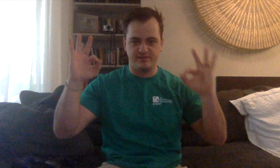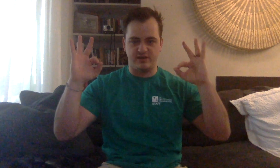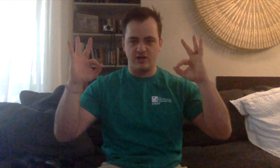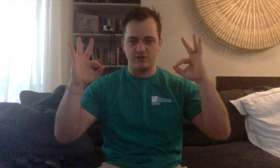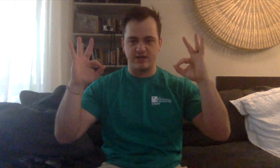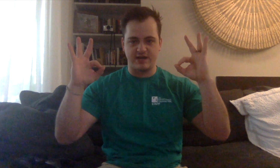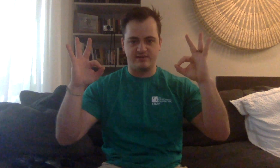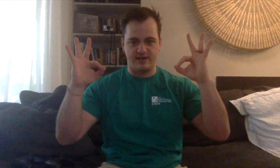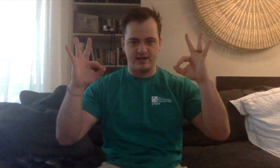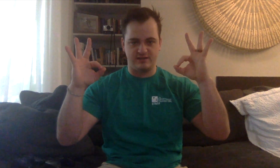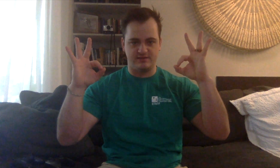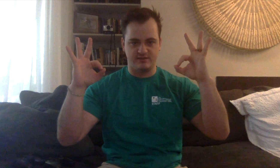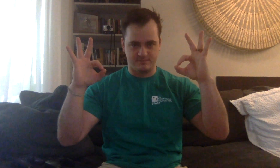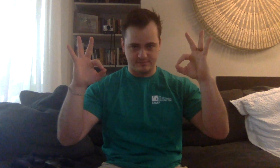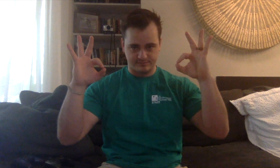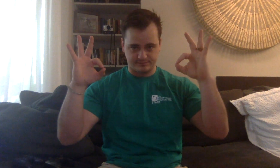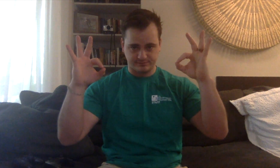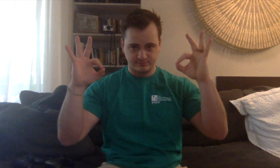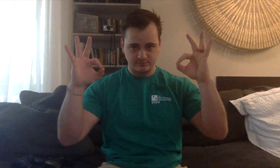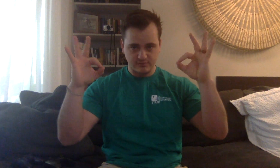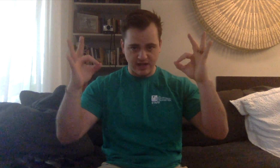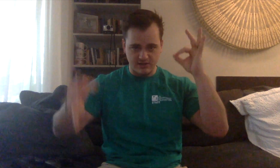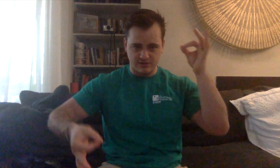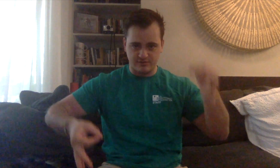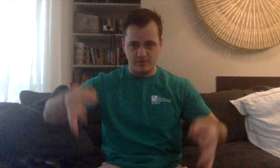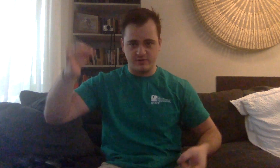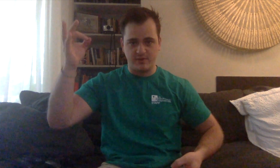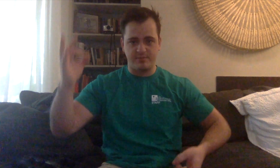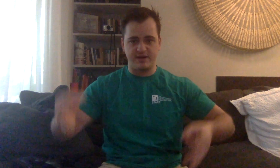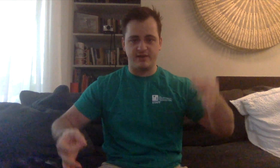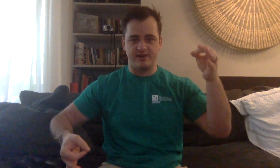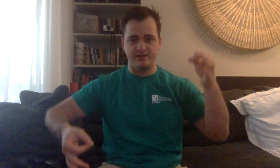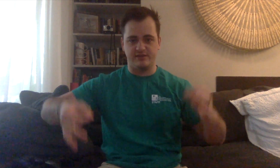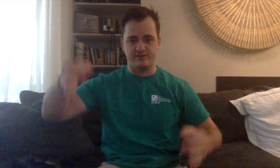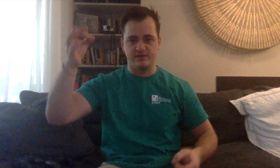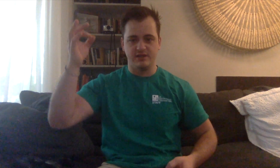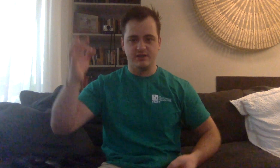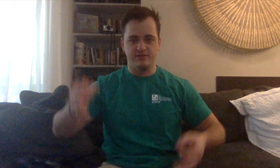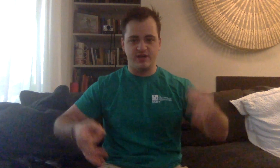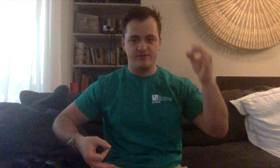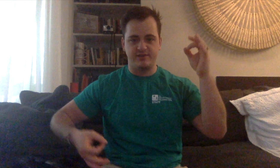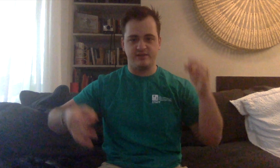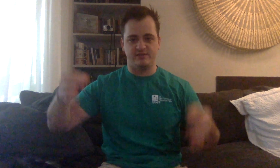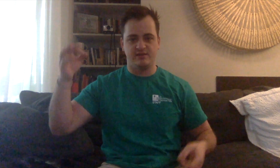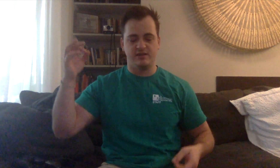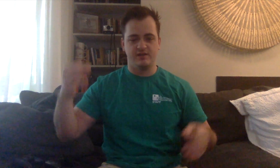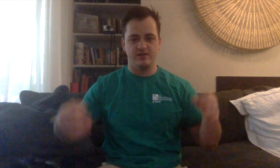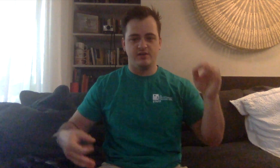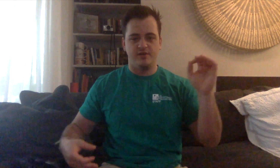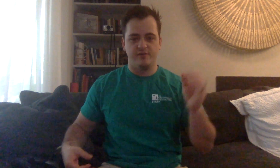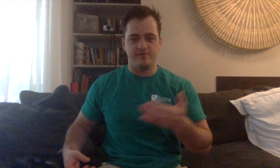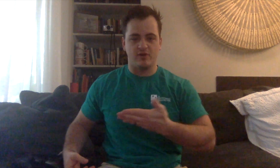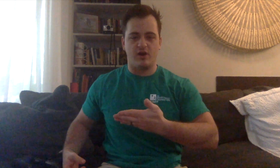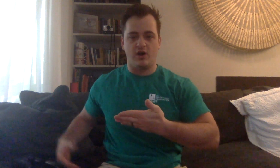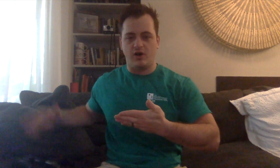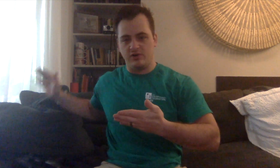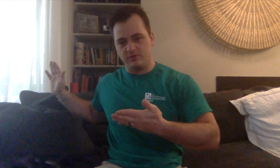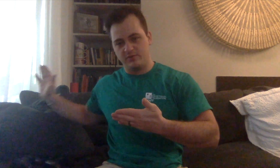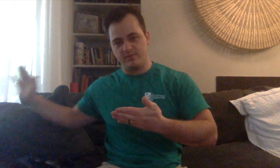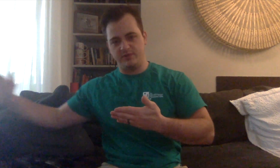the OK signs. And you're just moving them up and down like this. Justice for all. Remember, we're